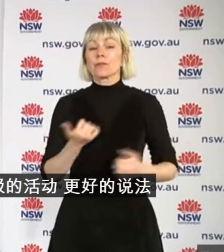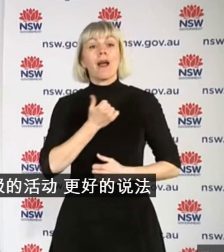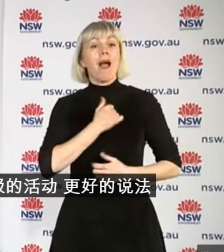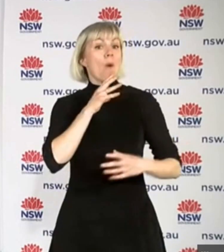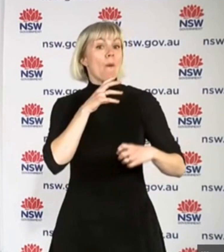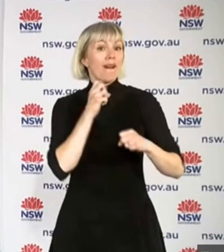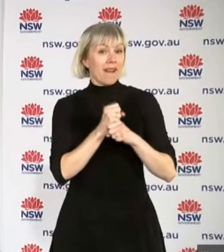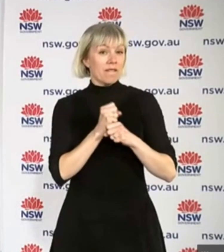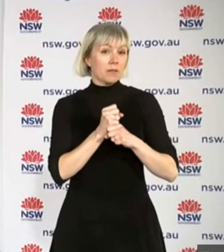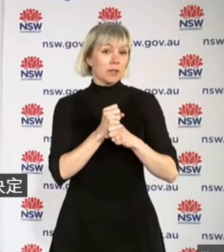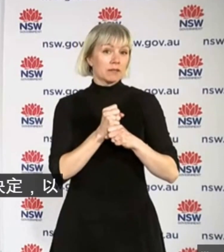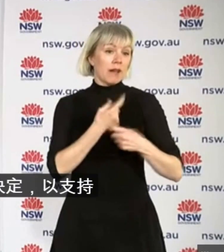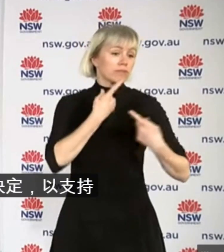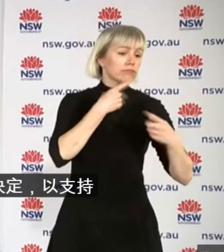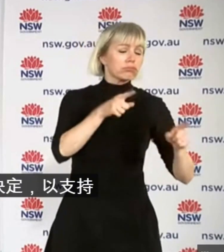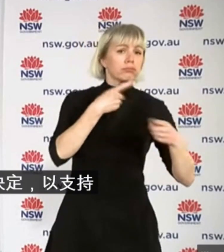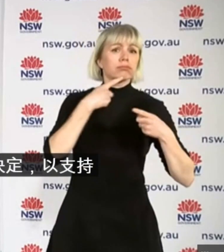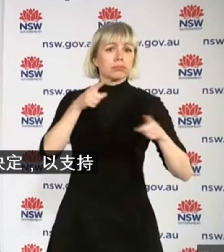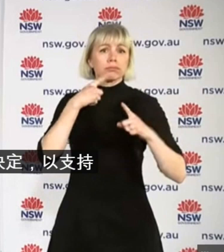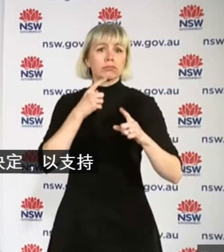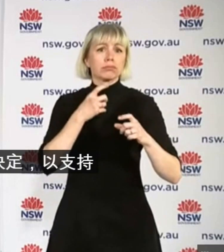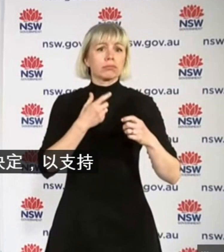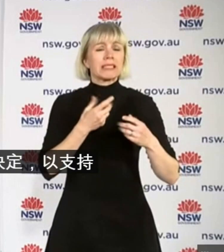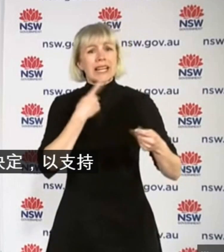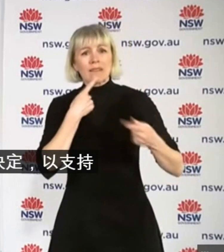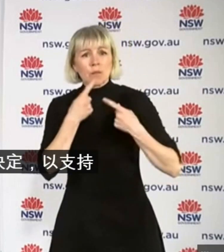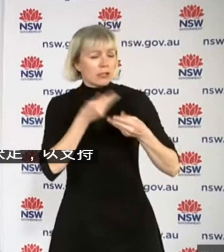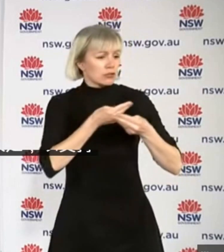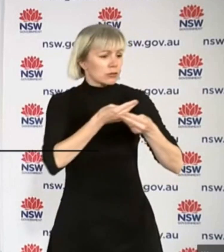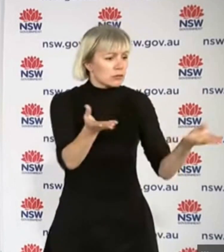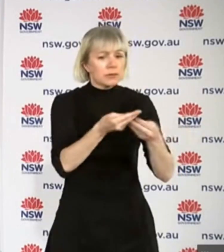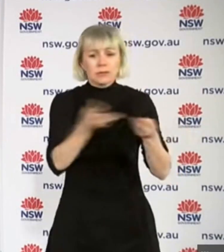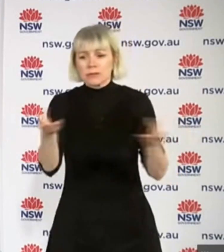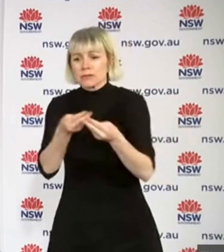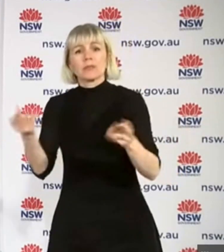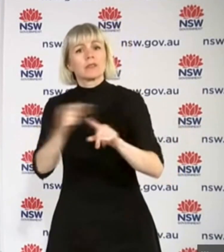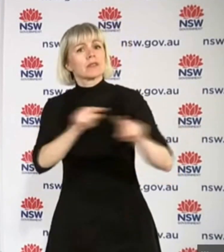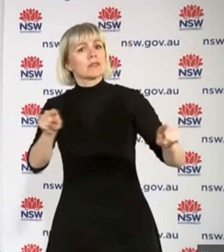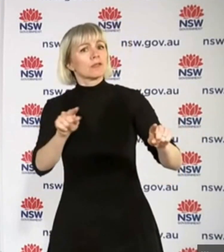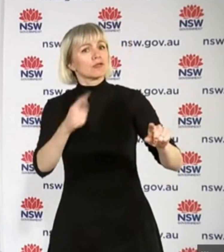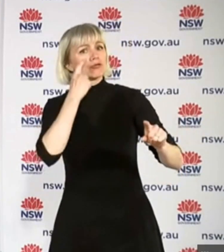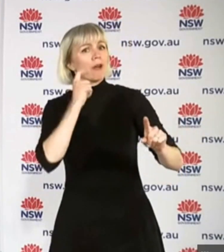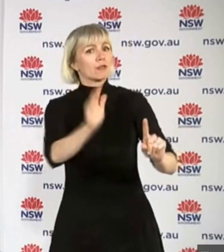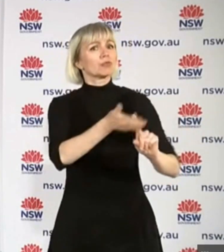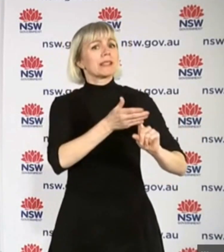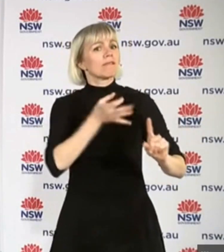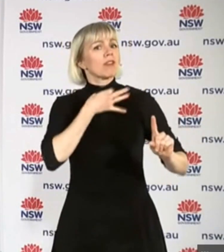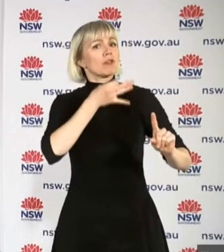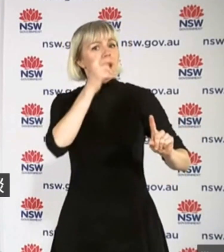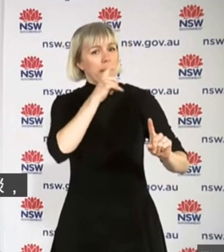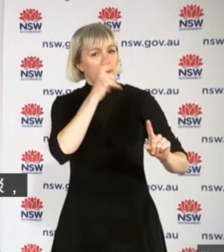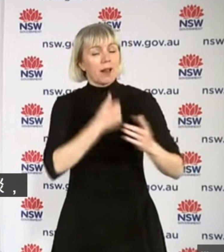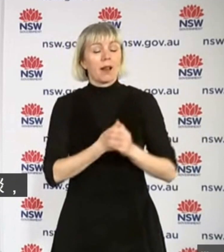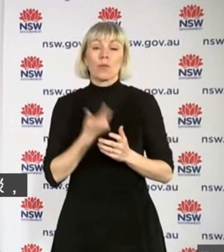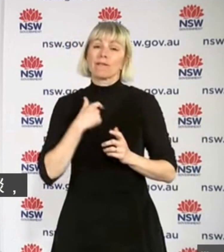proactive decisions on the ground to support communities who are the most vulnerable, and also spent time talking to community leaders, talking to